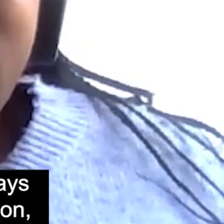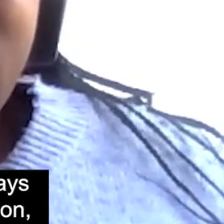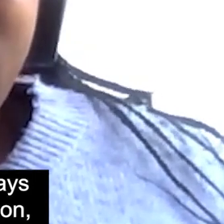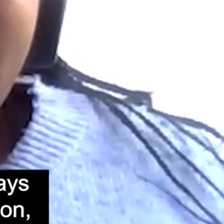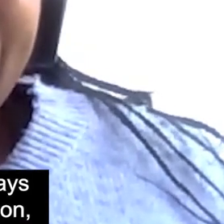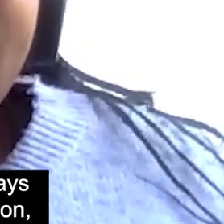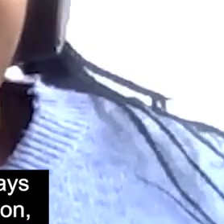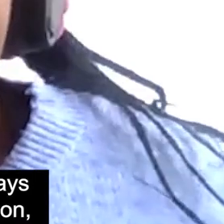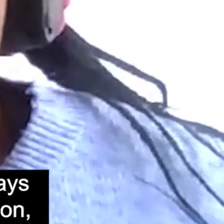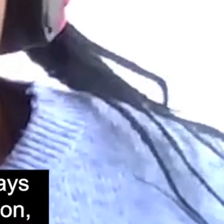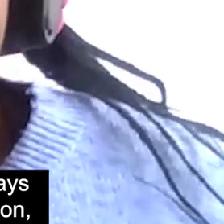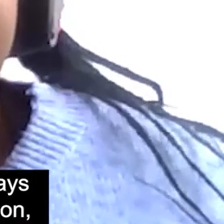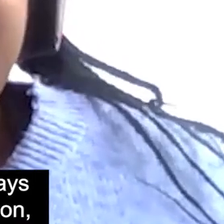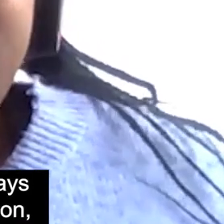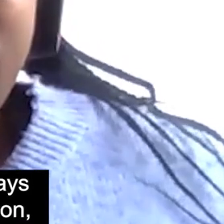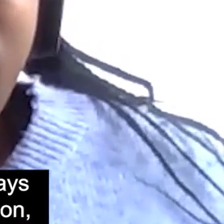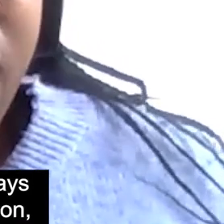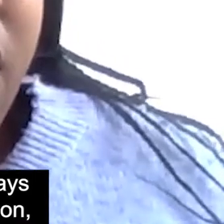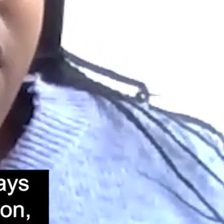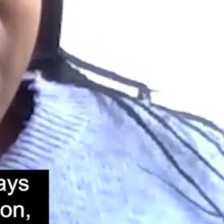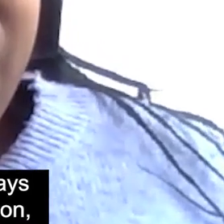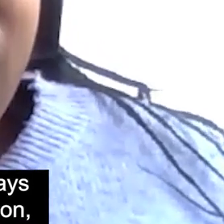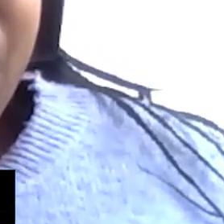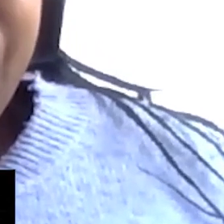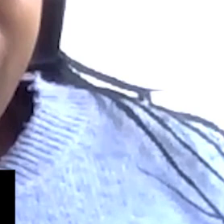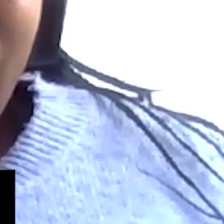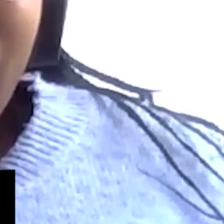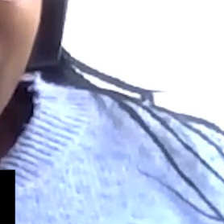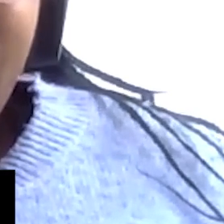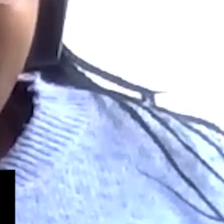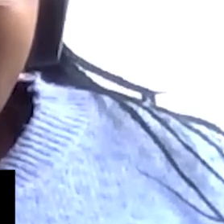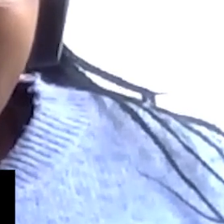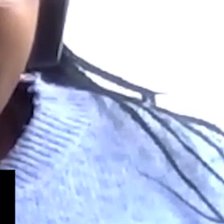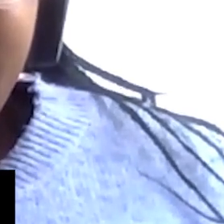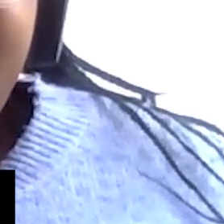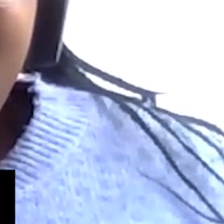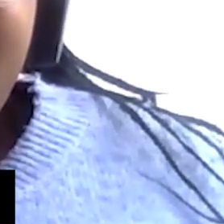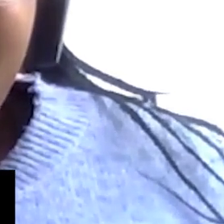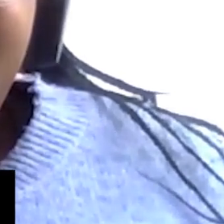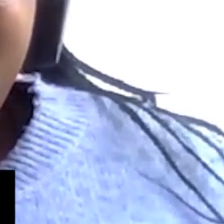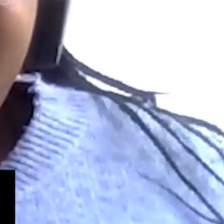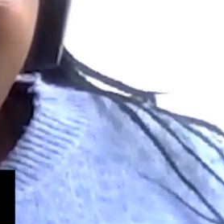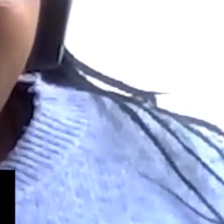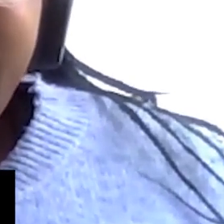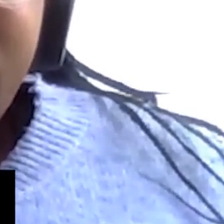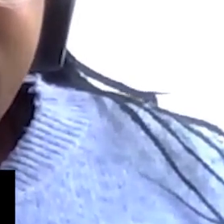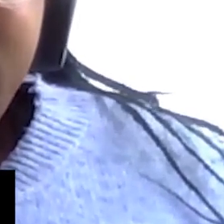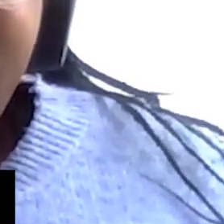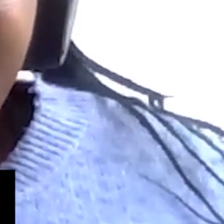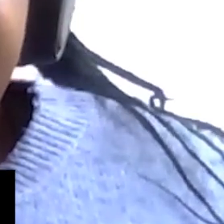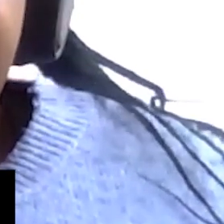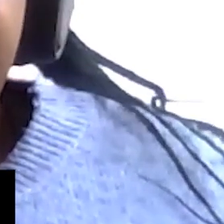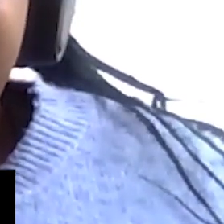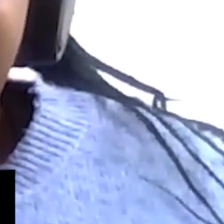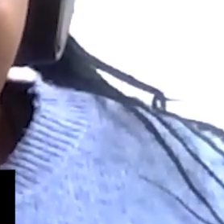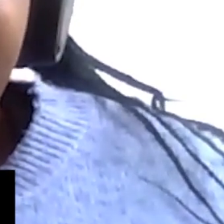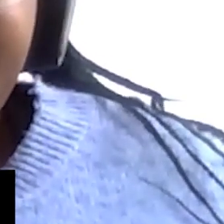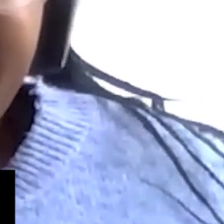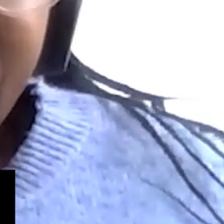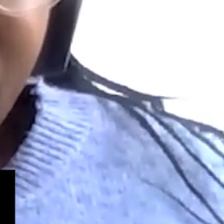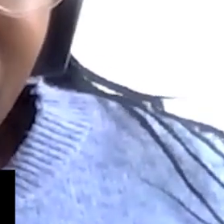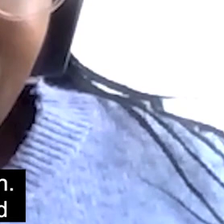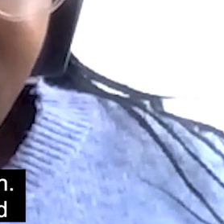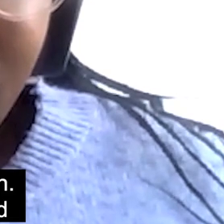me as a disabled person, even though we didn't use disability rights language at